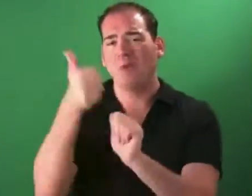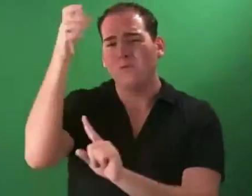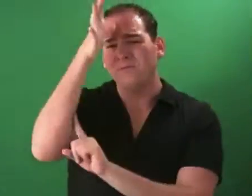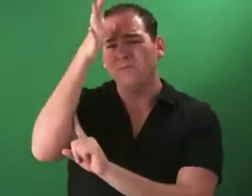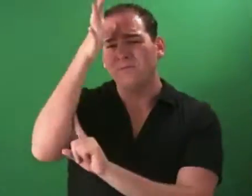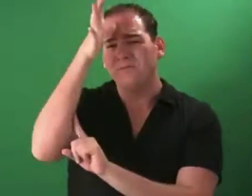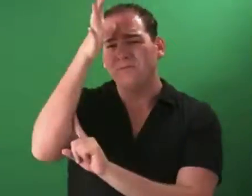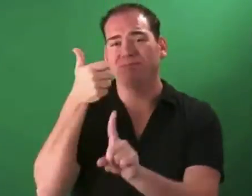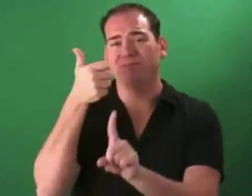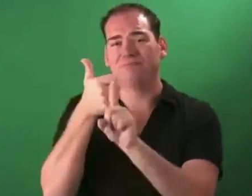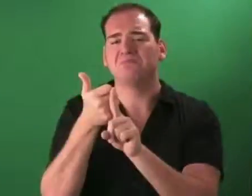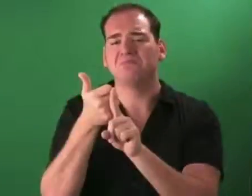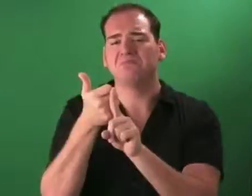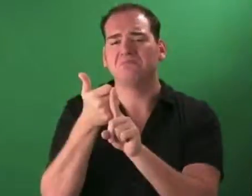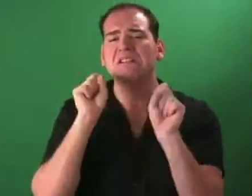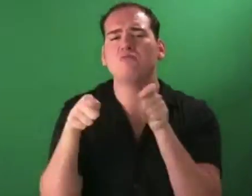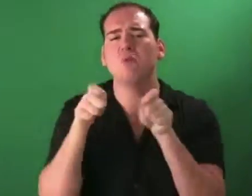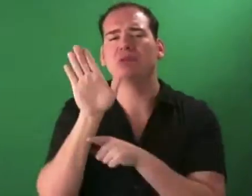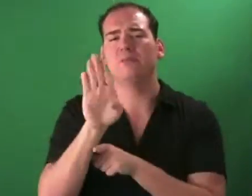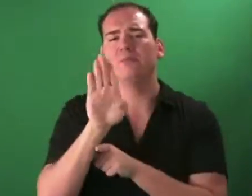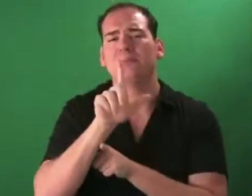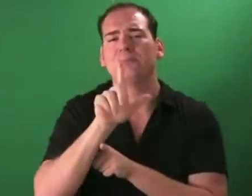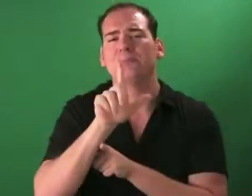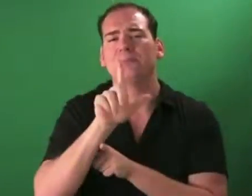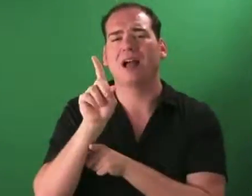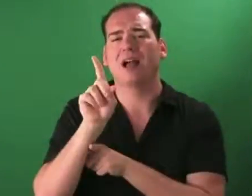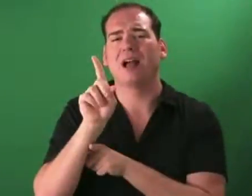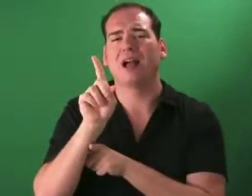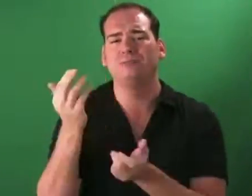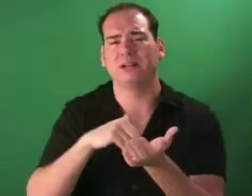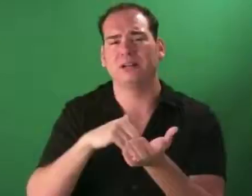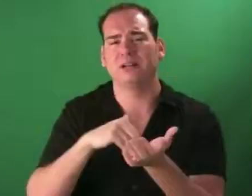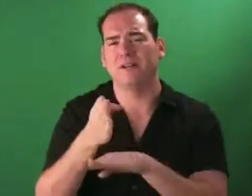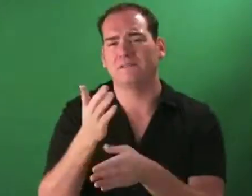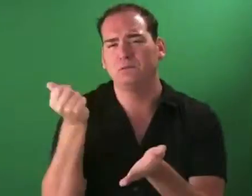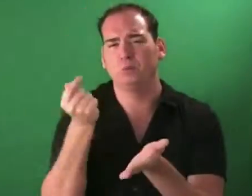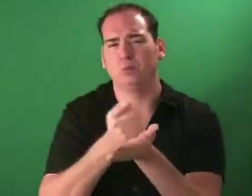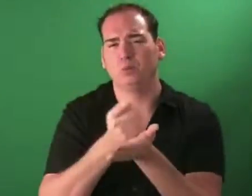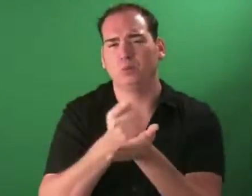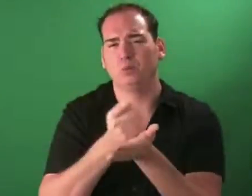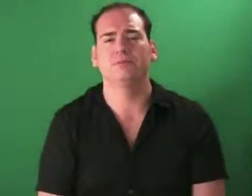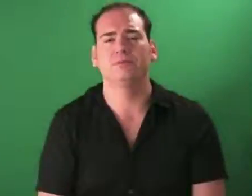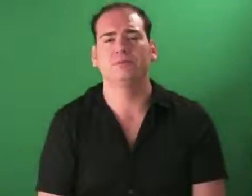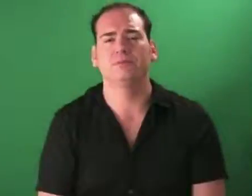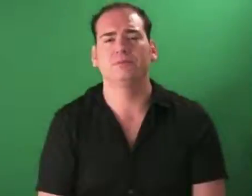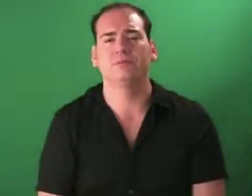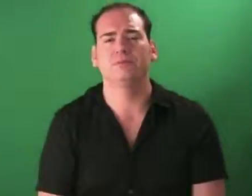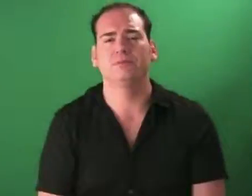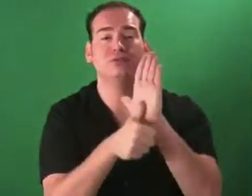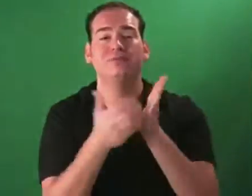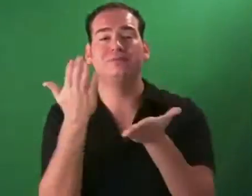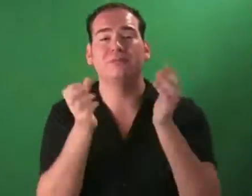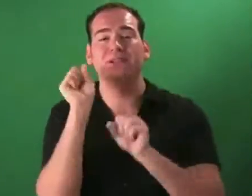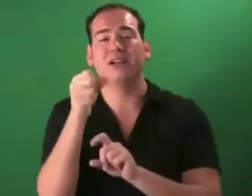One of these options is surgery, and so one of the problems with this surgery is that you